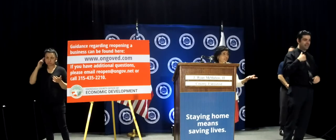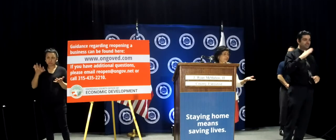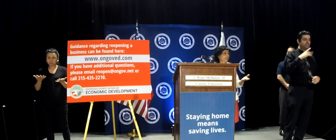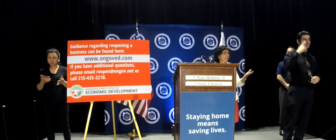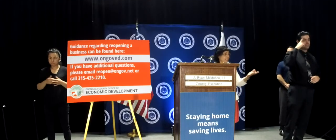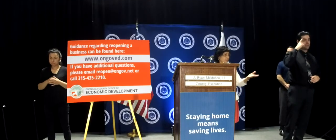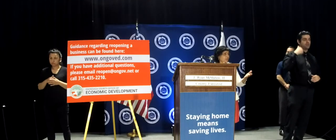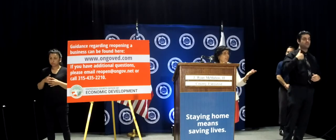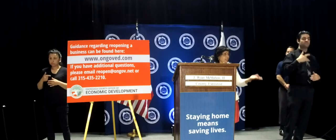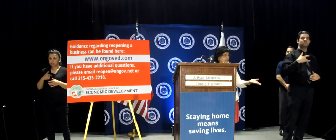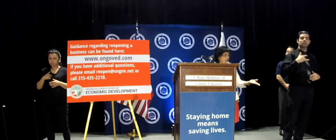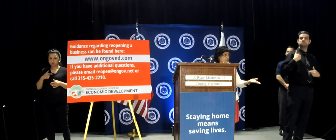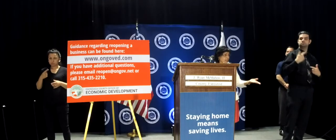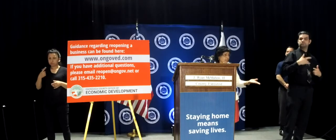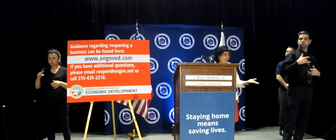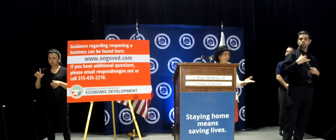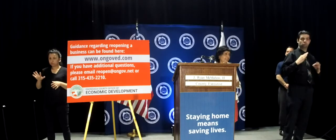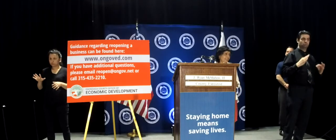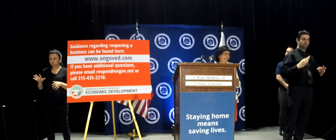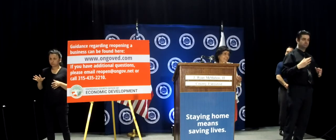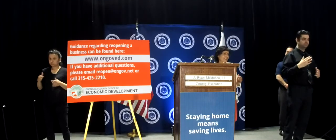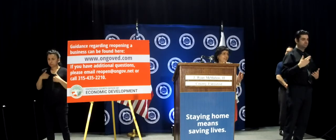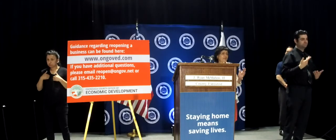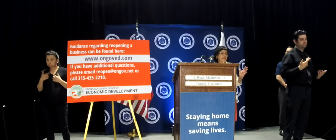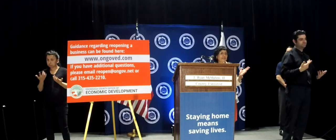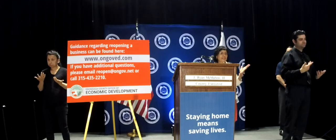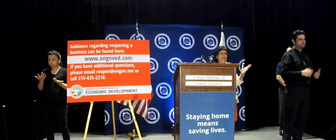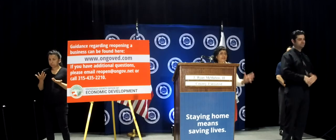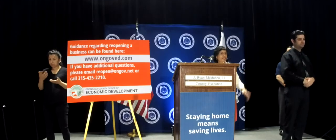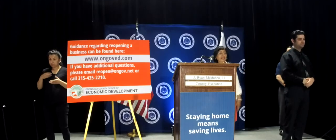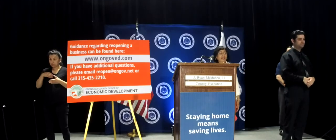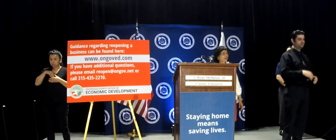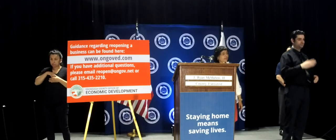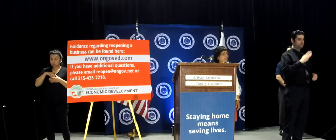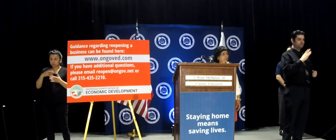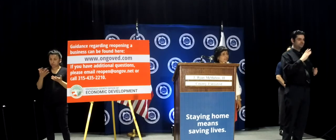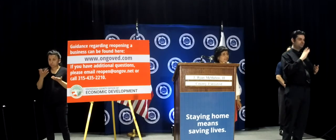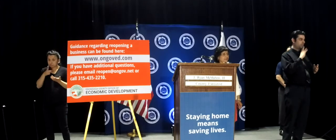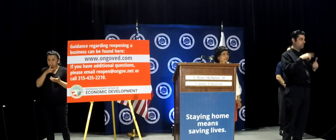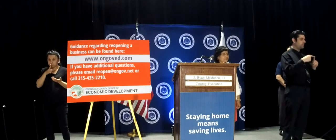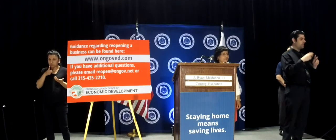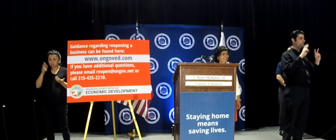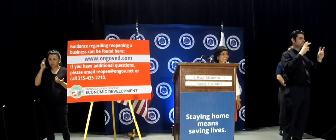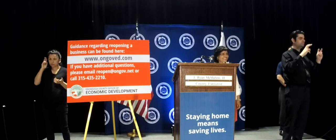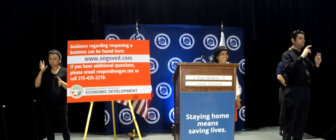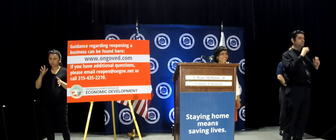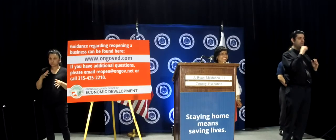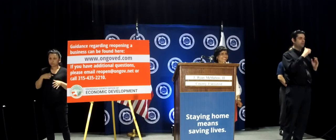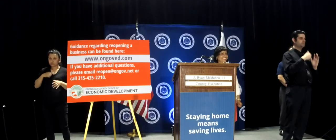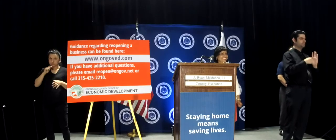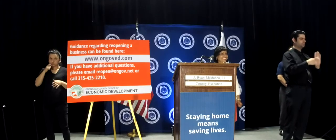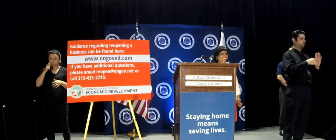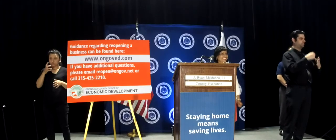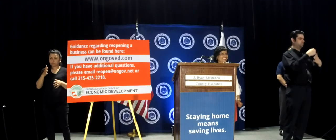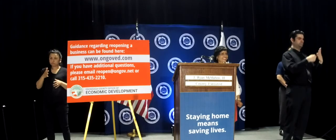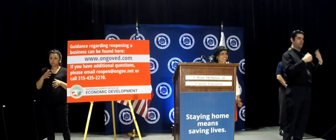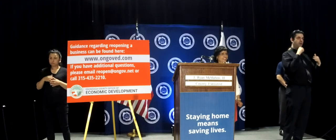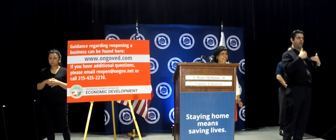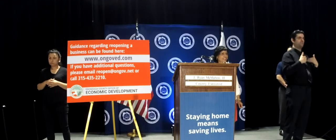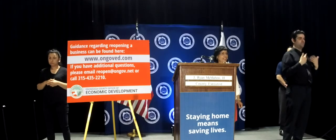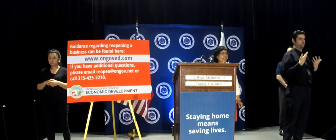feeling good. But again, you're talking asymptomatic, right? That I have not been tested. Have you personally tested